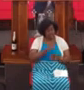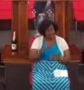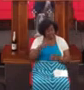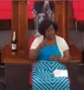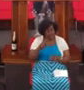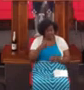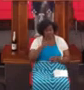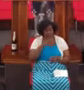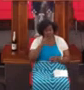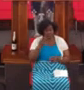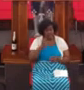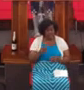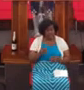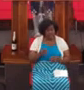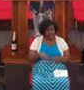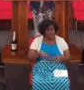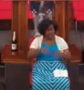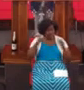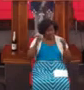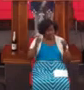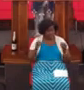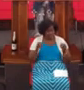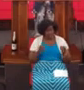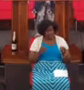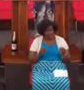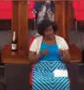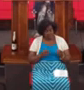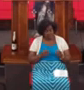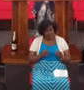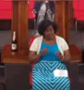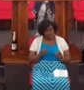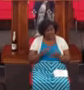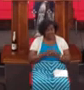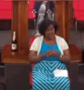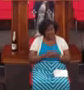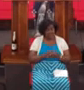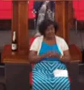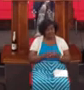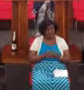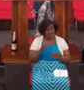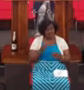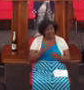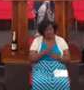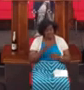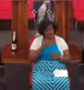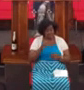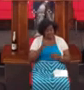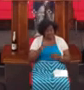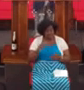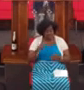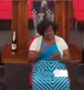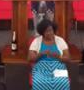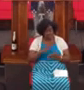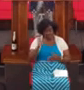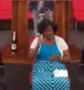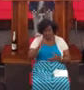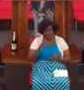a resurrection, at least they got that right, which contradicted the Sadducees, who said that there was